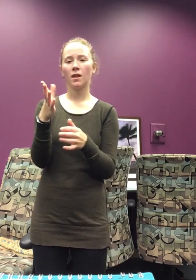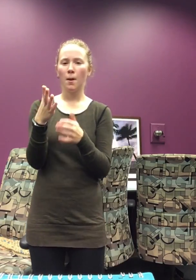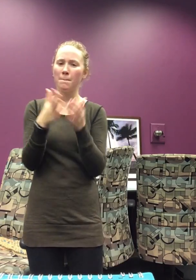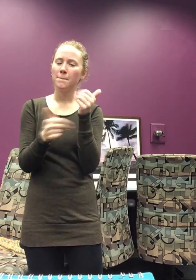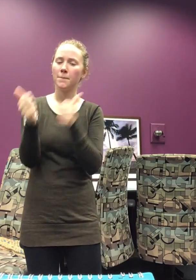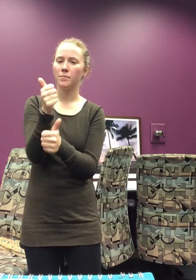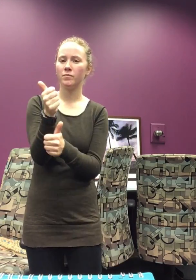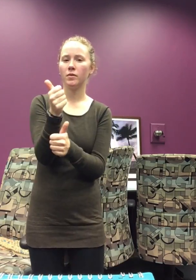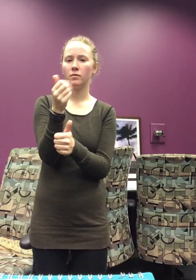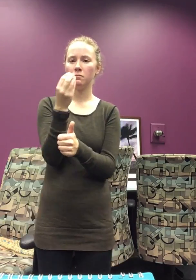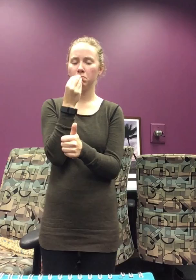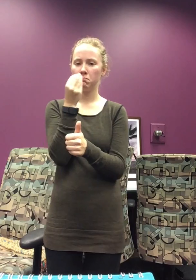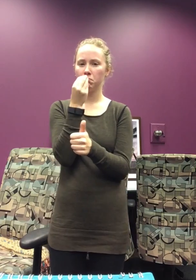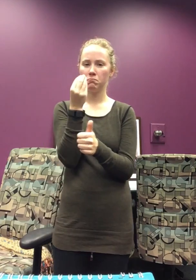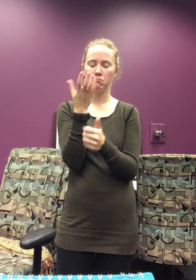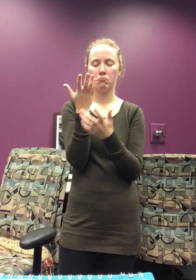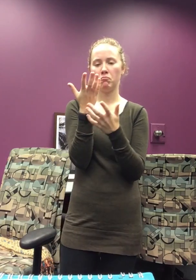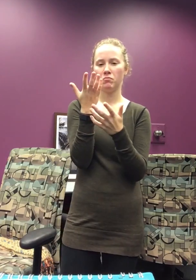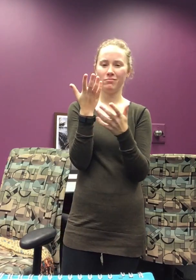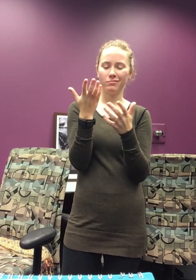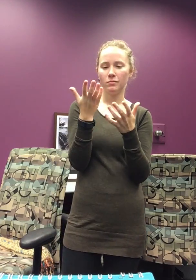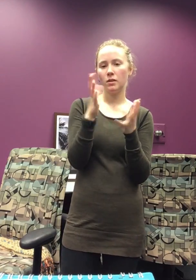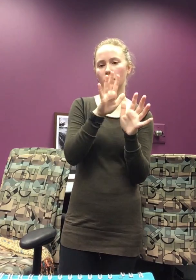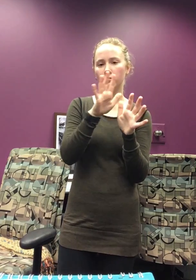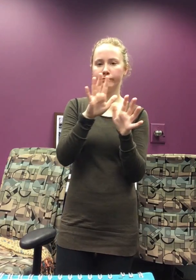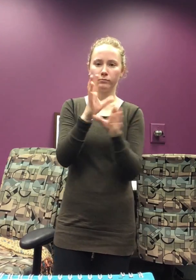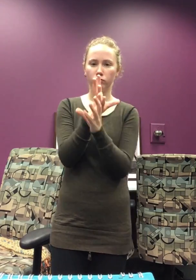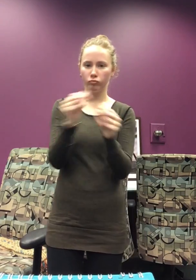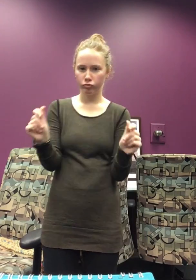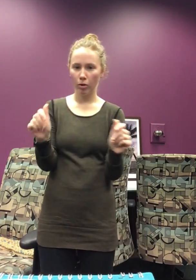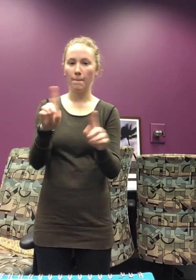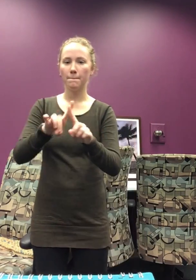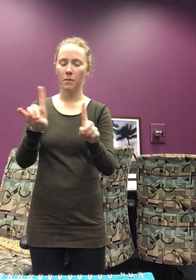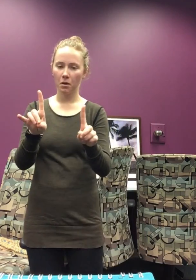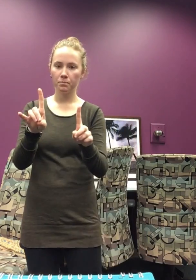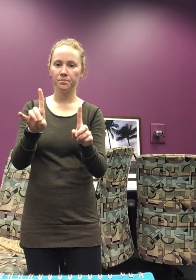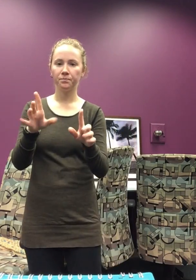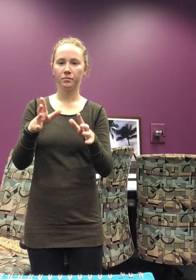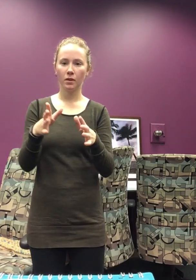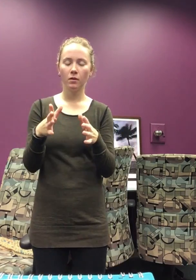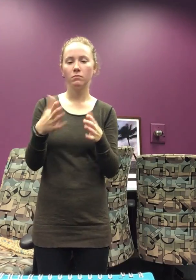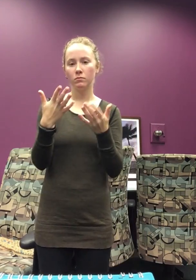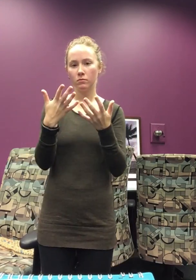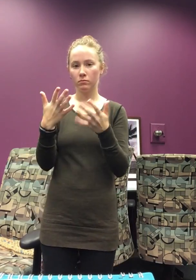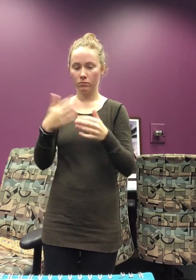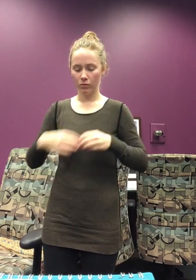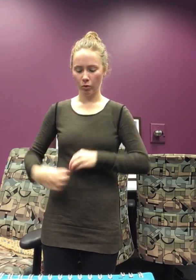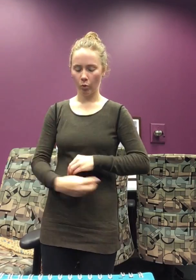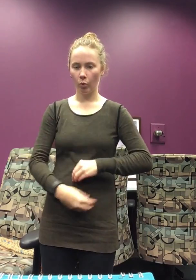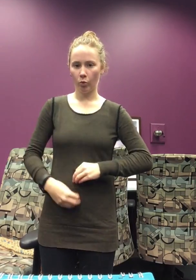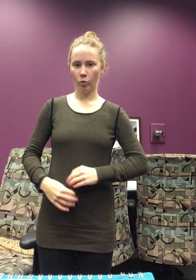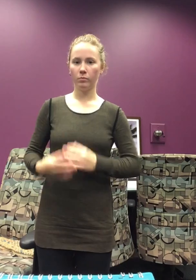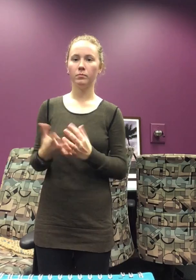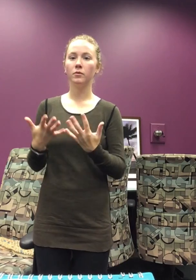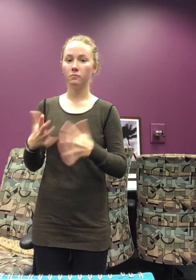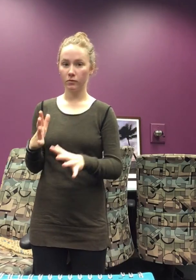and passes that food out of the body. Now what we're going to do is go back up to the top of the digestive system and talk about